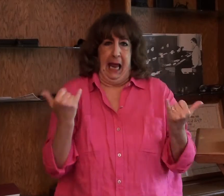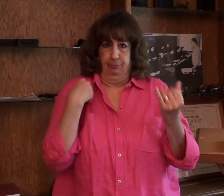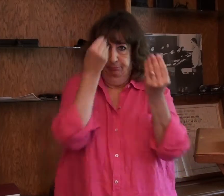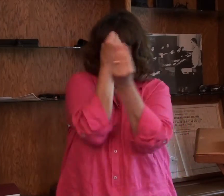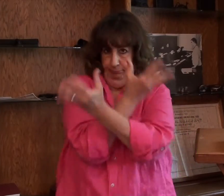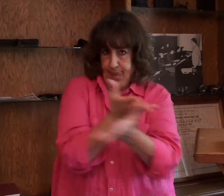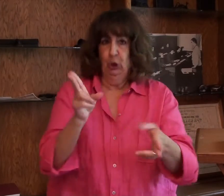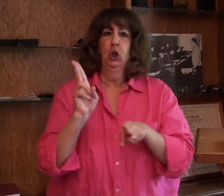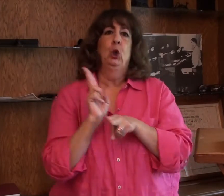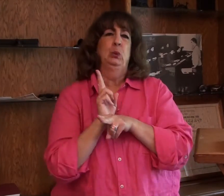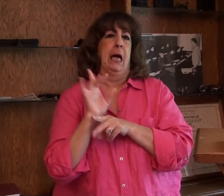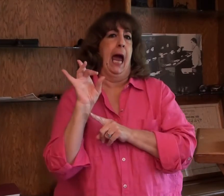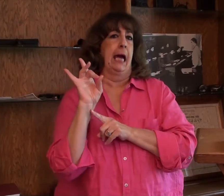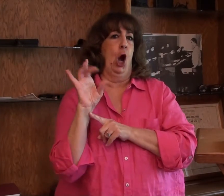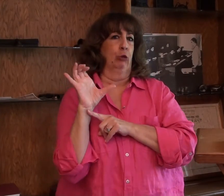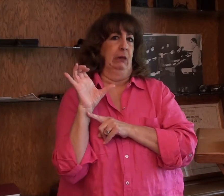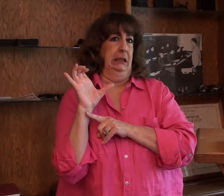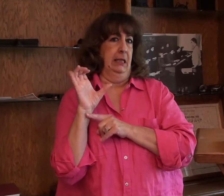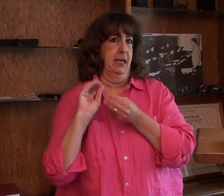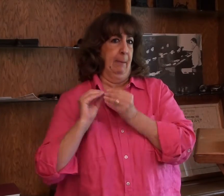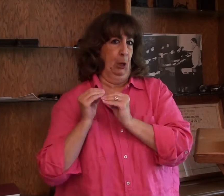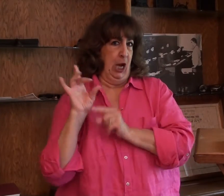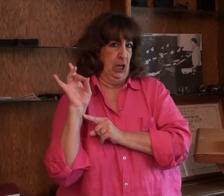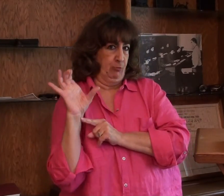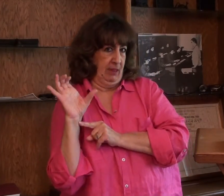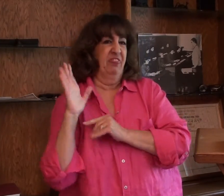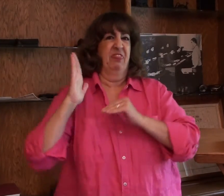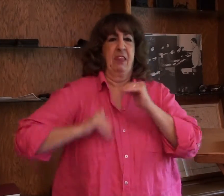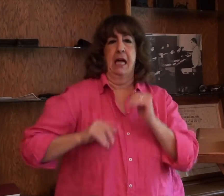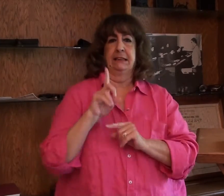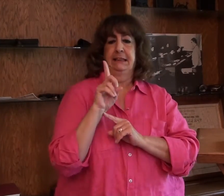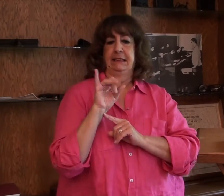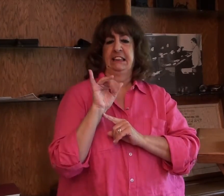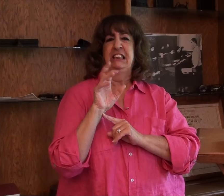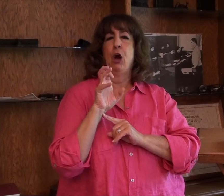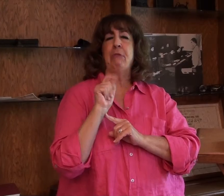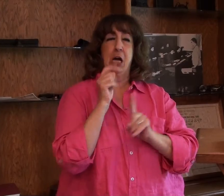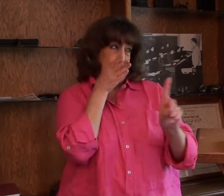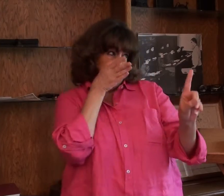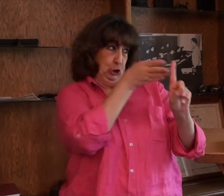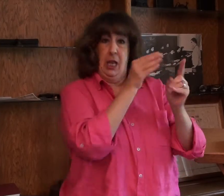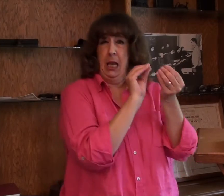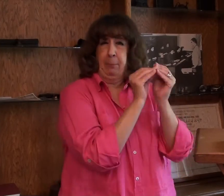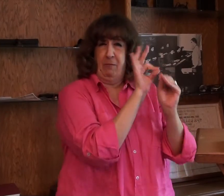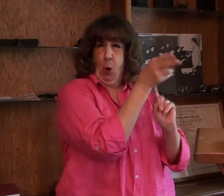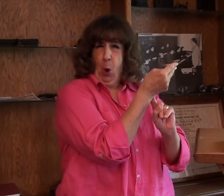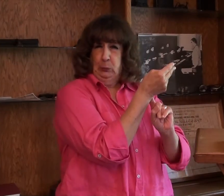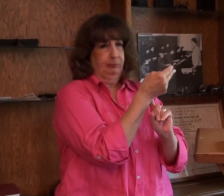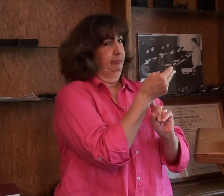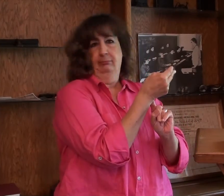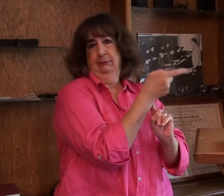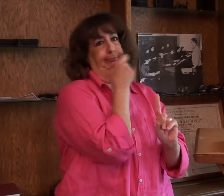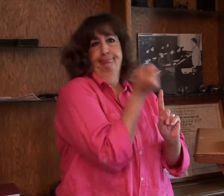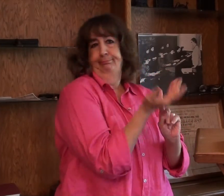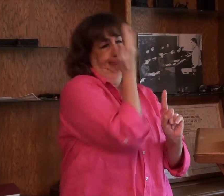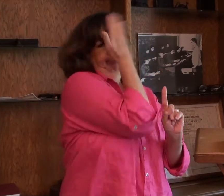the reservation line didn't seem to know. But we're advising you to use the 800 number rather than calling the direct number here